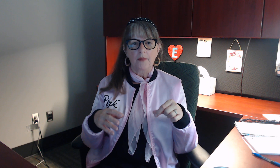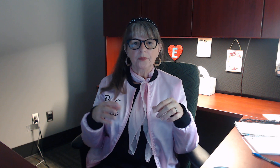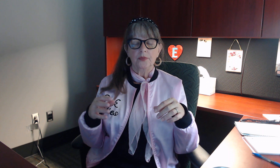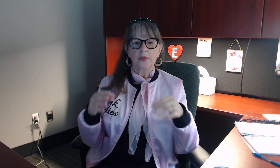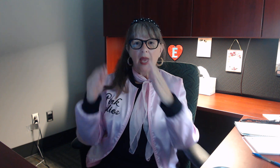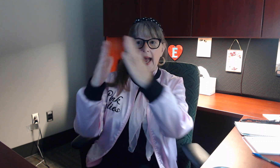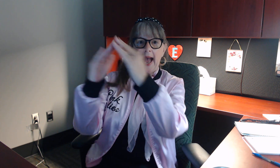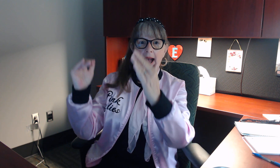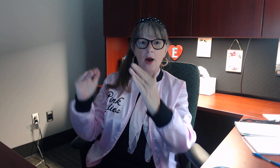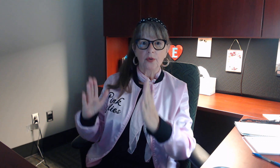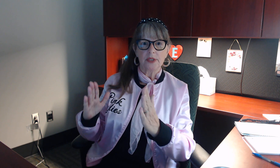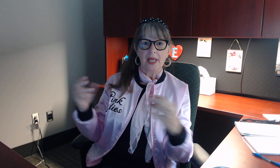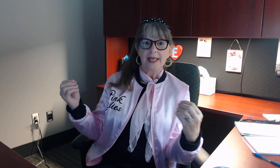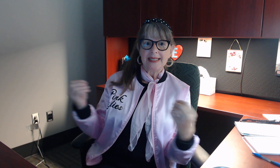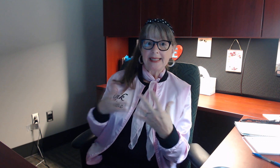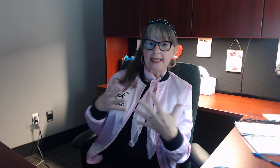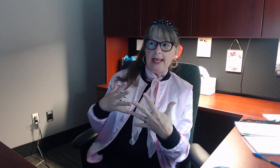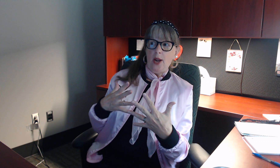the house. Scary.